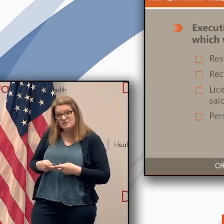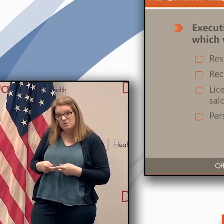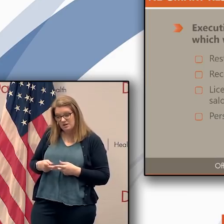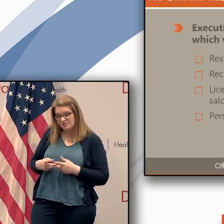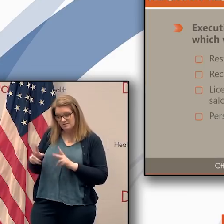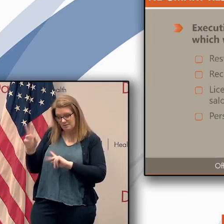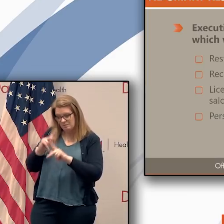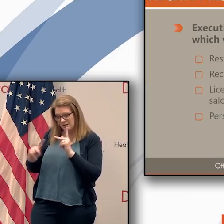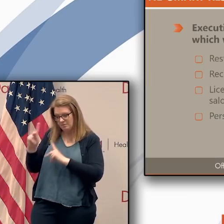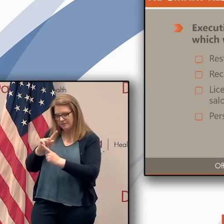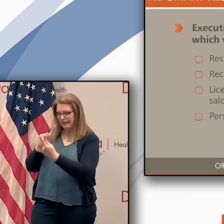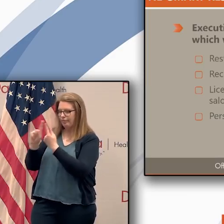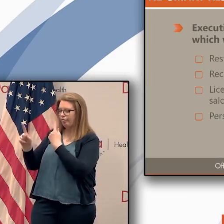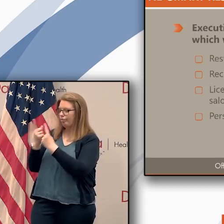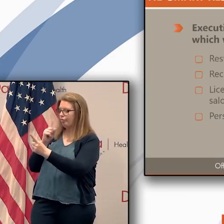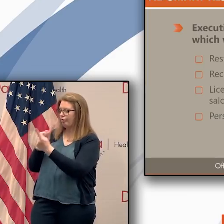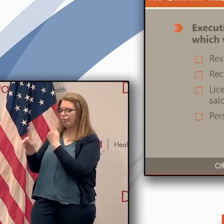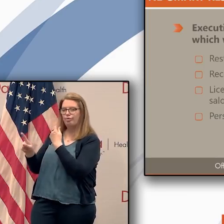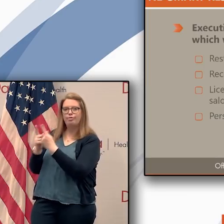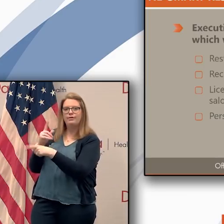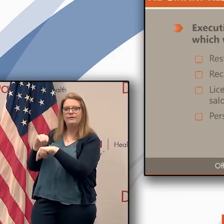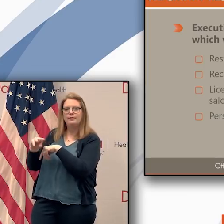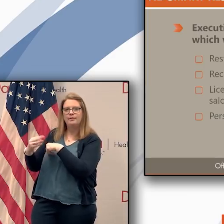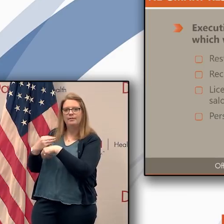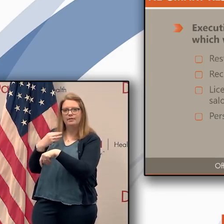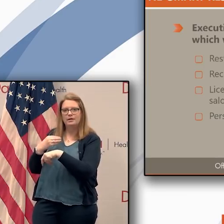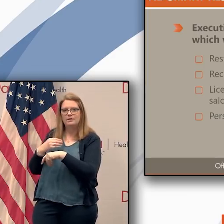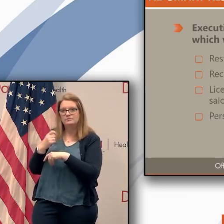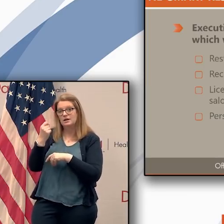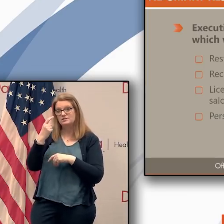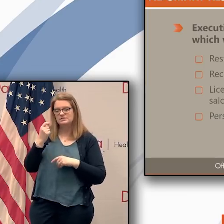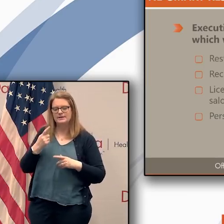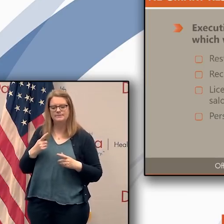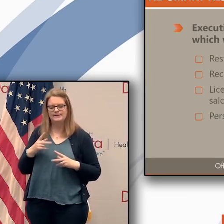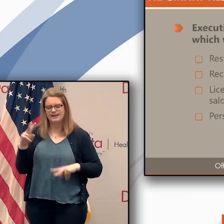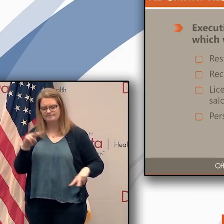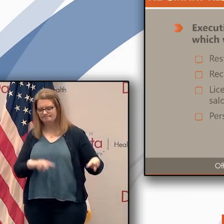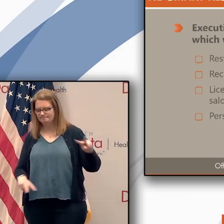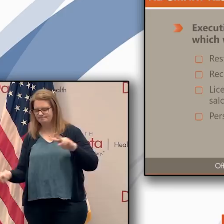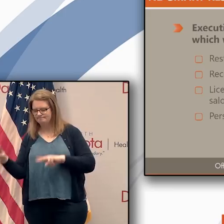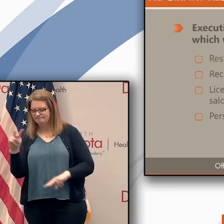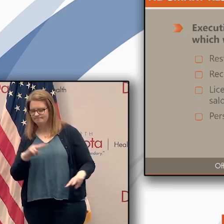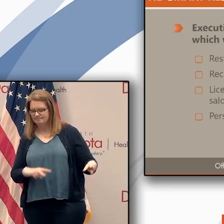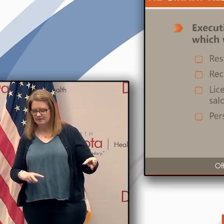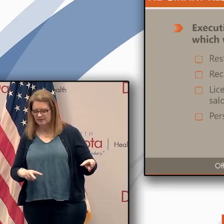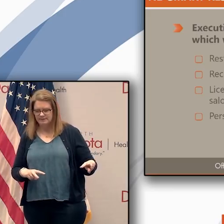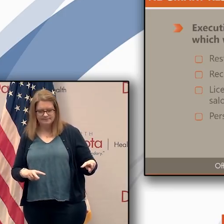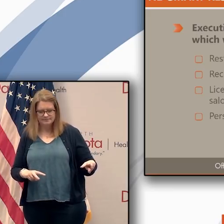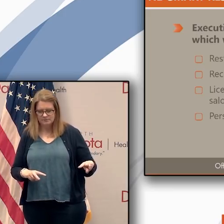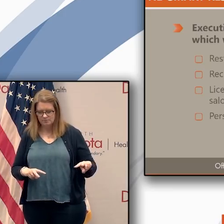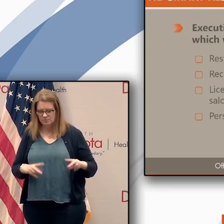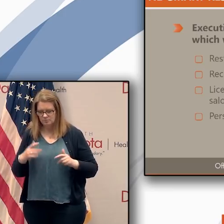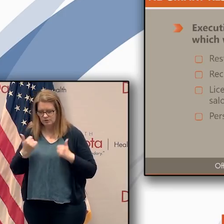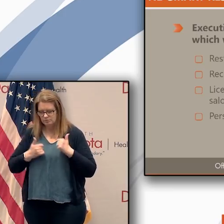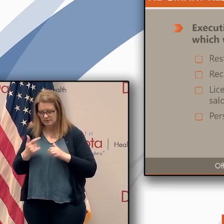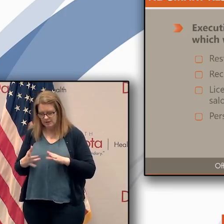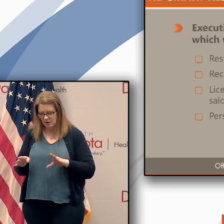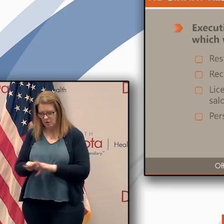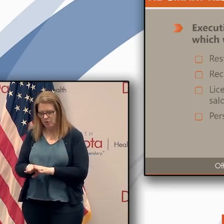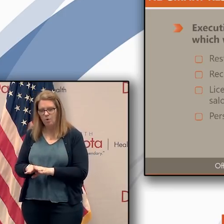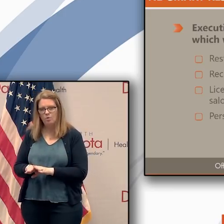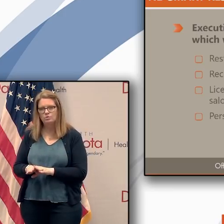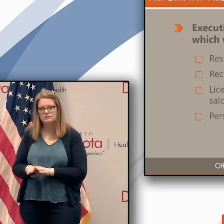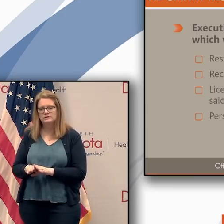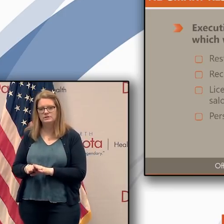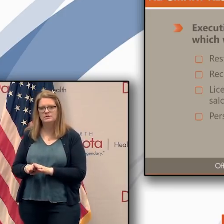because these were closing the fewest number of businesses. Understand they also happen to be ones that North Dakotans care a